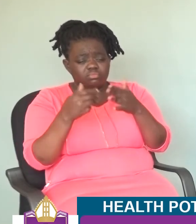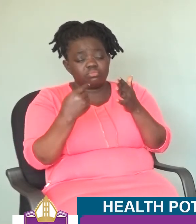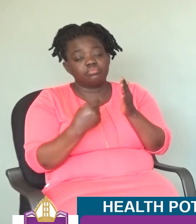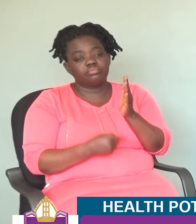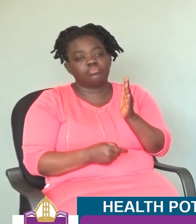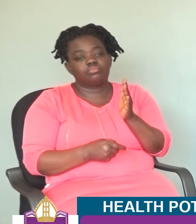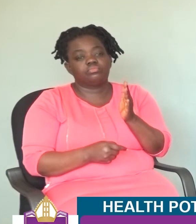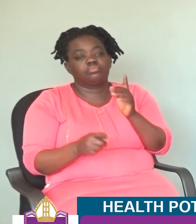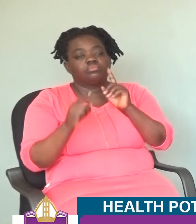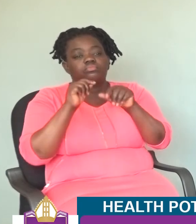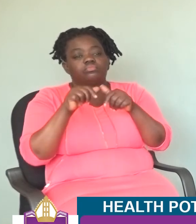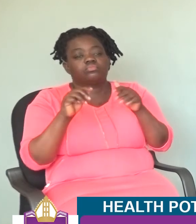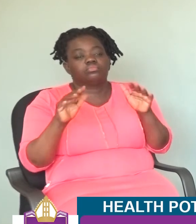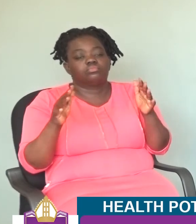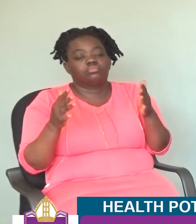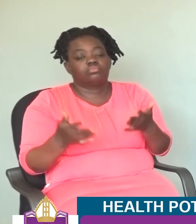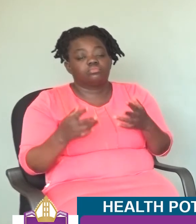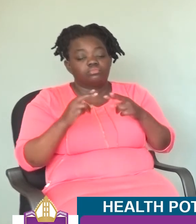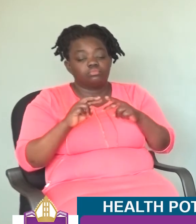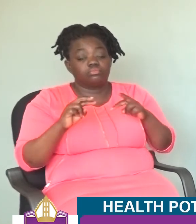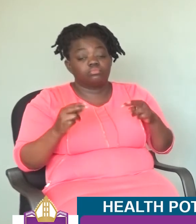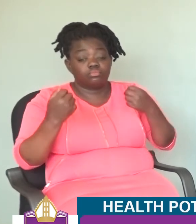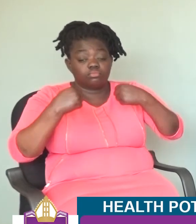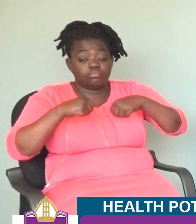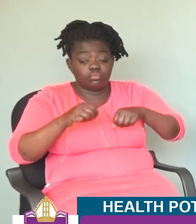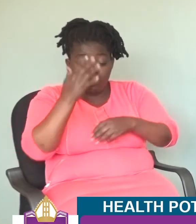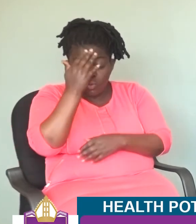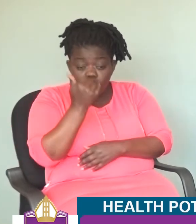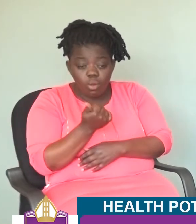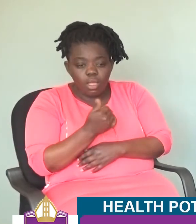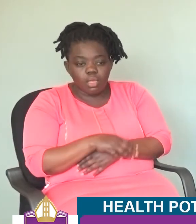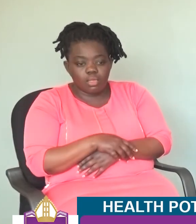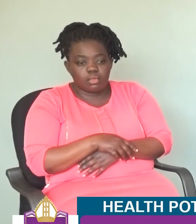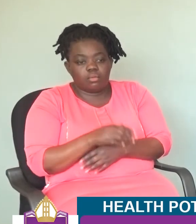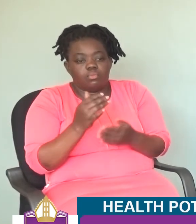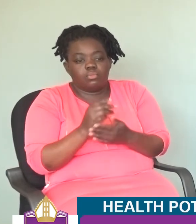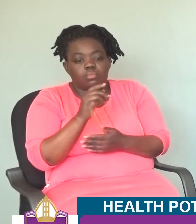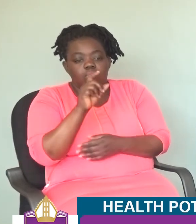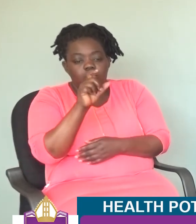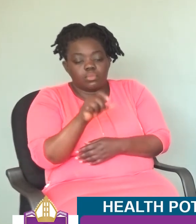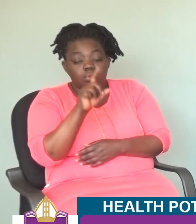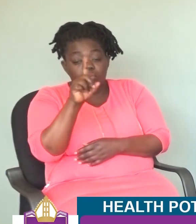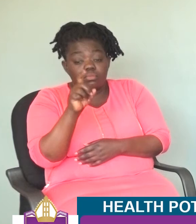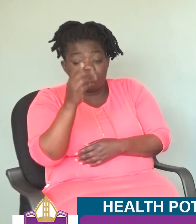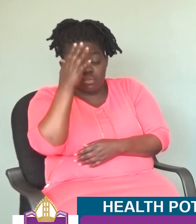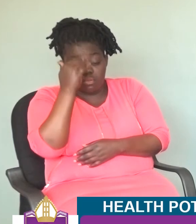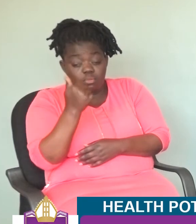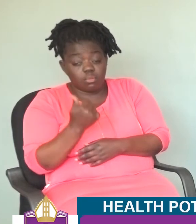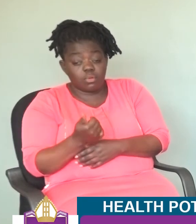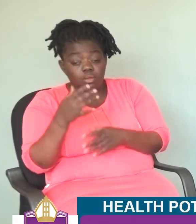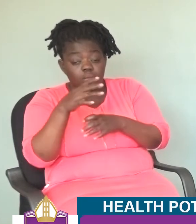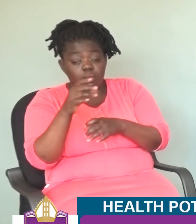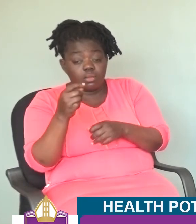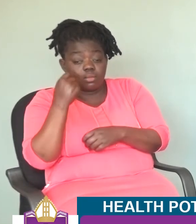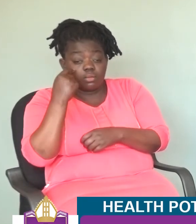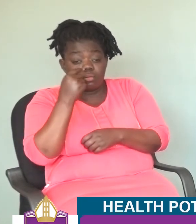talked about how the checking is done. But what? Why? Because someone would ask, but then why should I test? And why should I